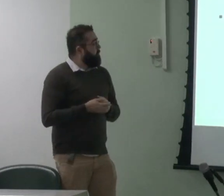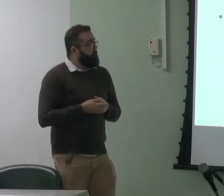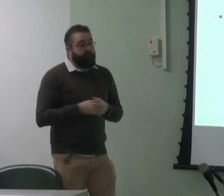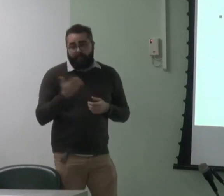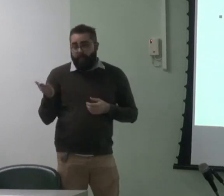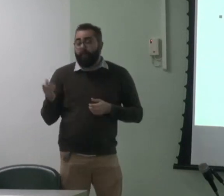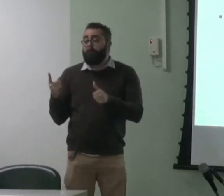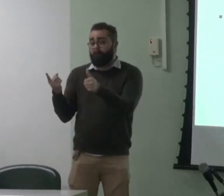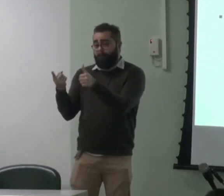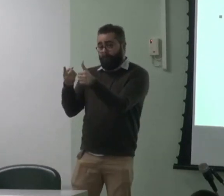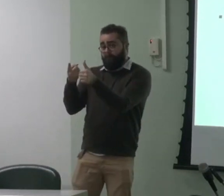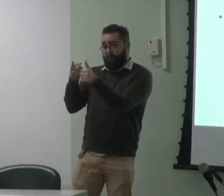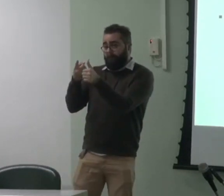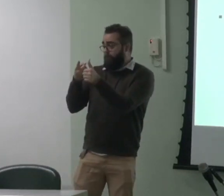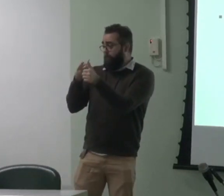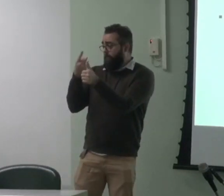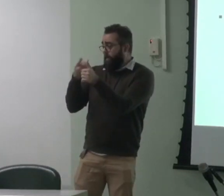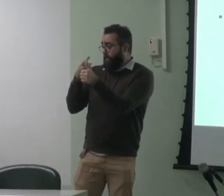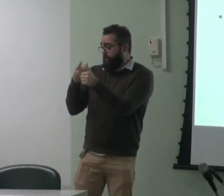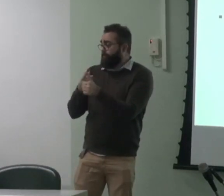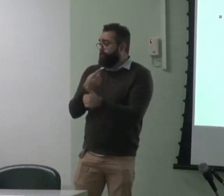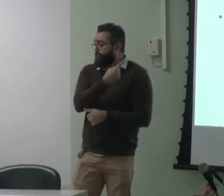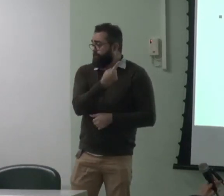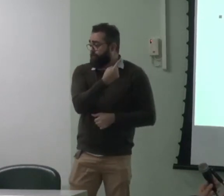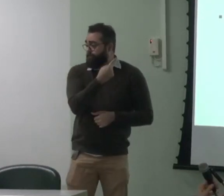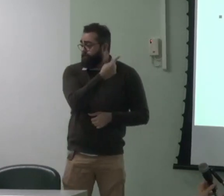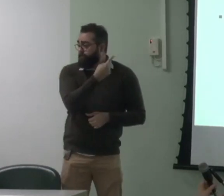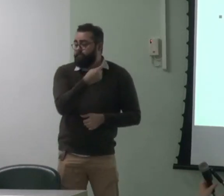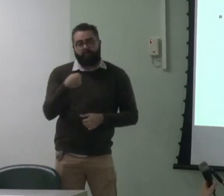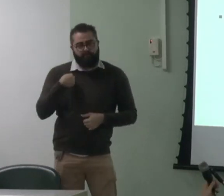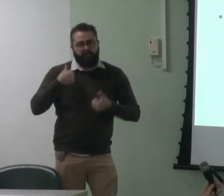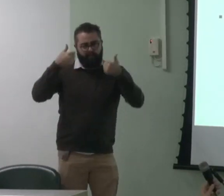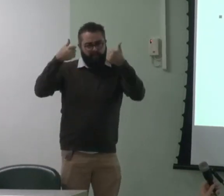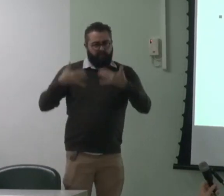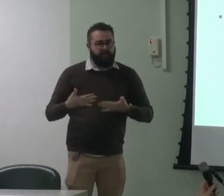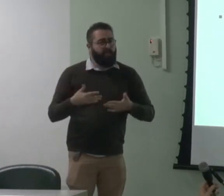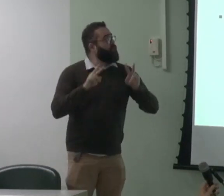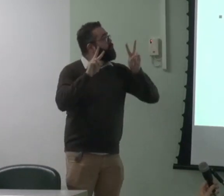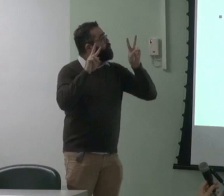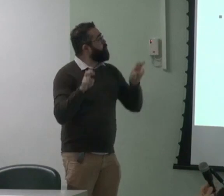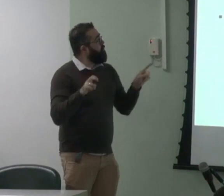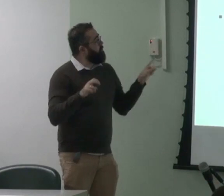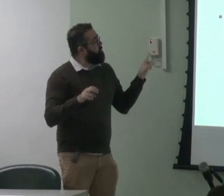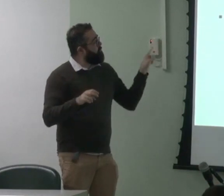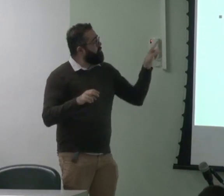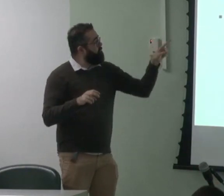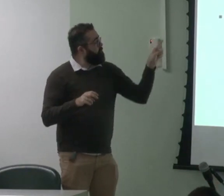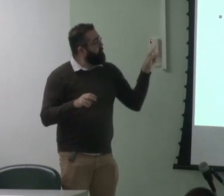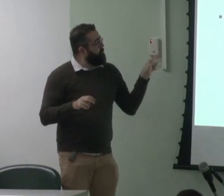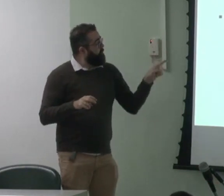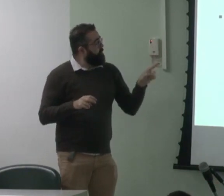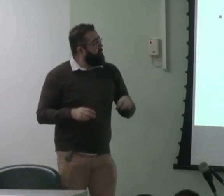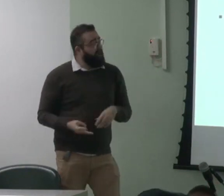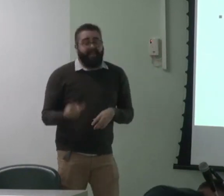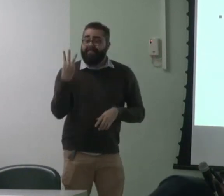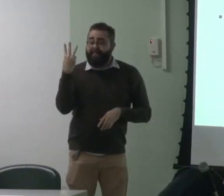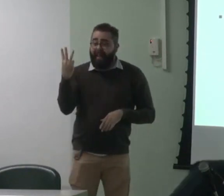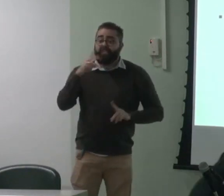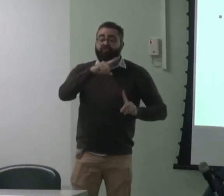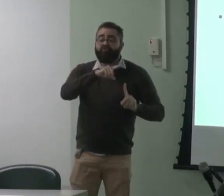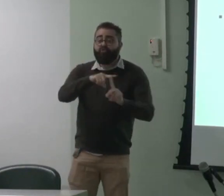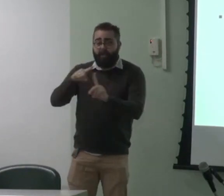proceed as follows. I will talk about basically 3 types of multilingual data resources that